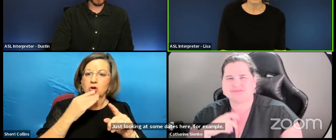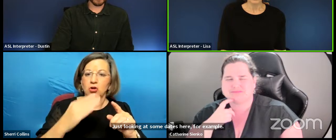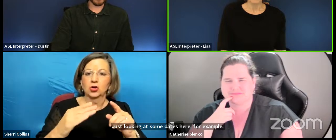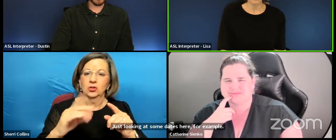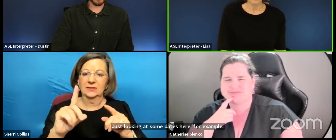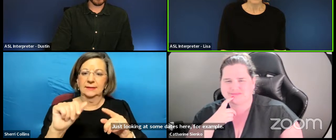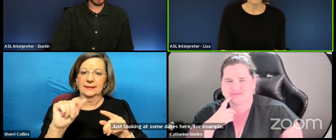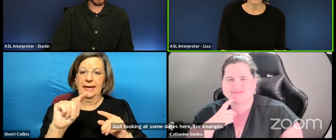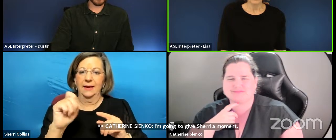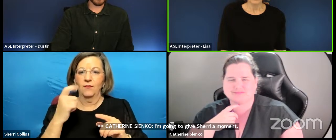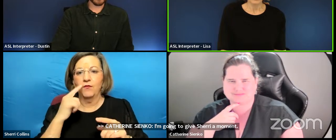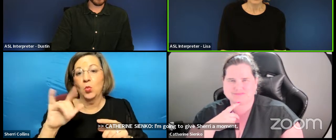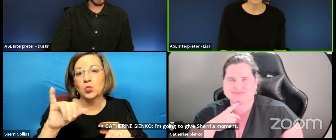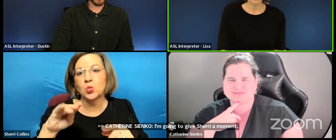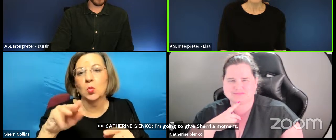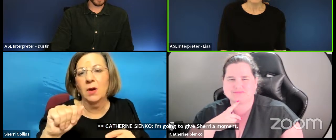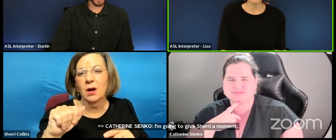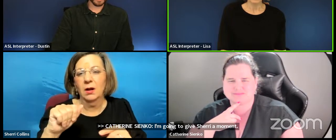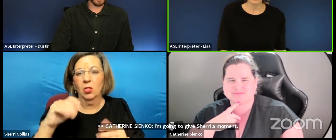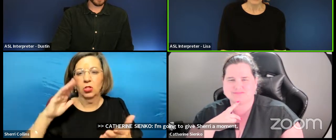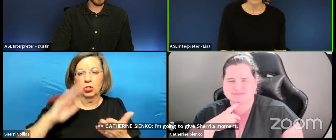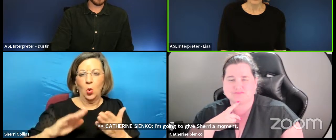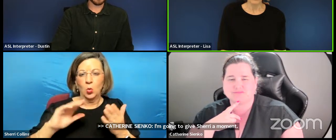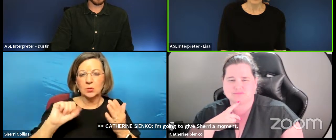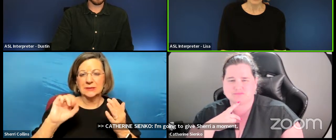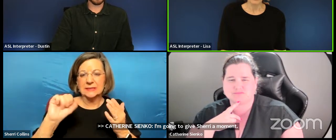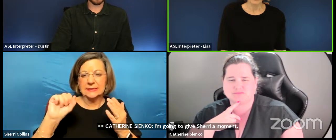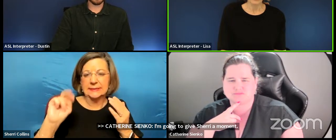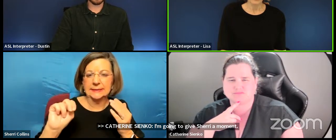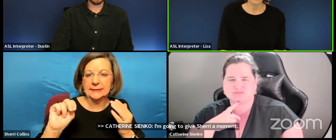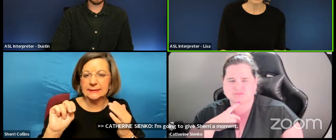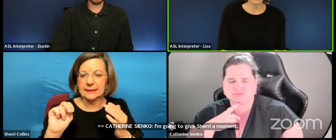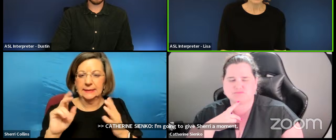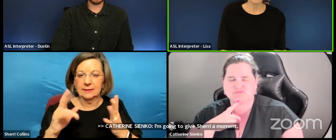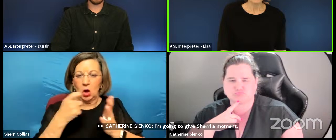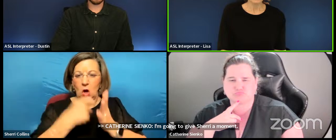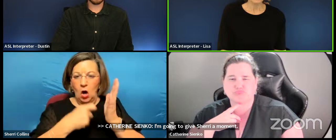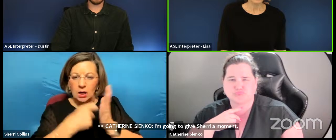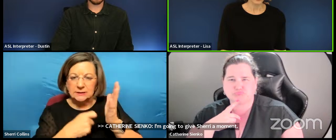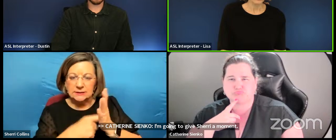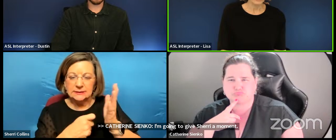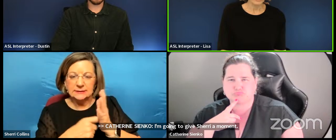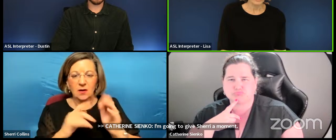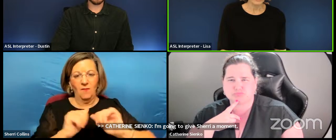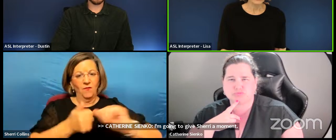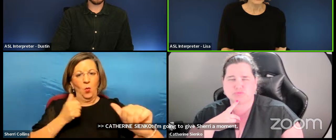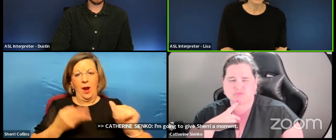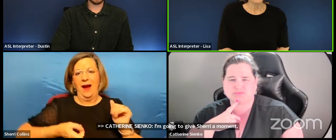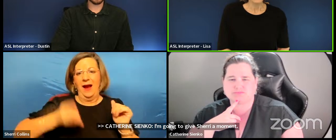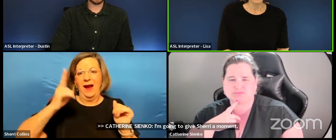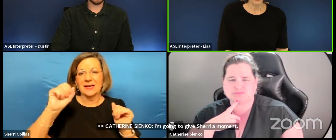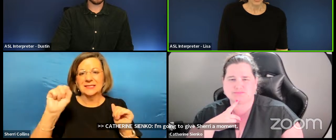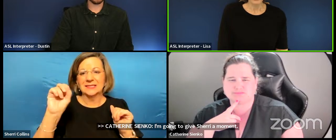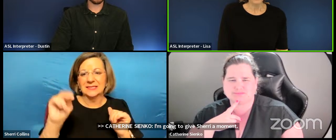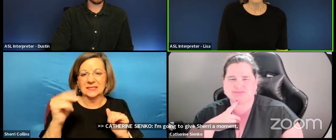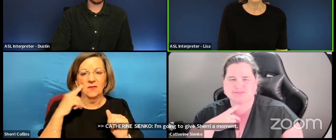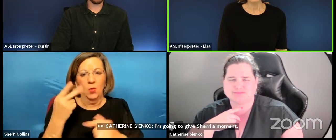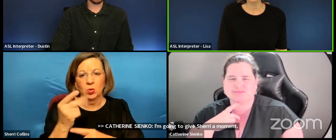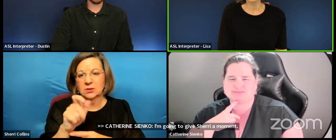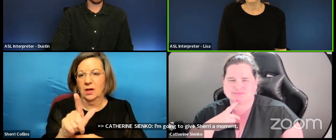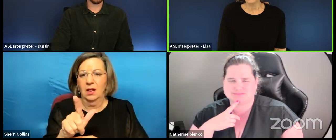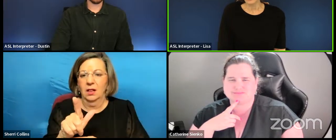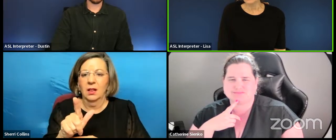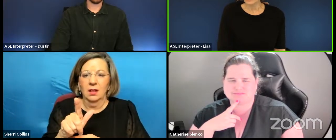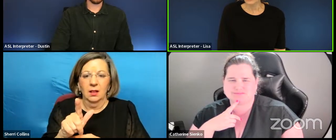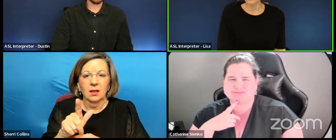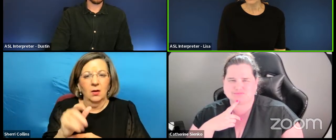might be a good month. That might be a good date for Yuma because it's low season. The costs, we're trying